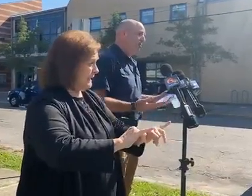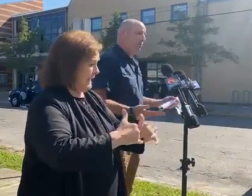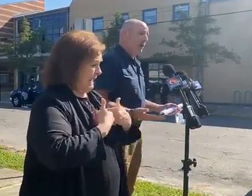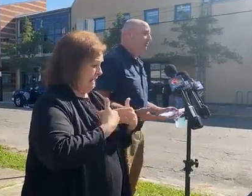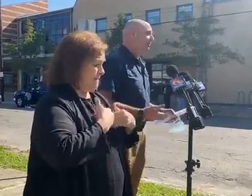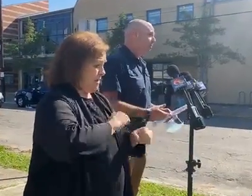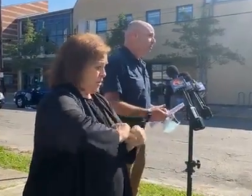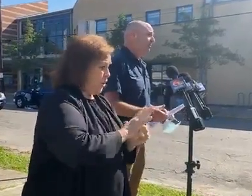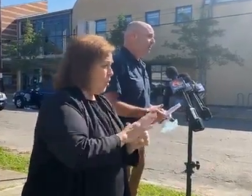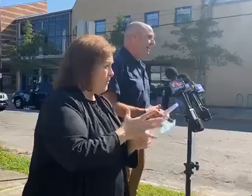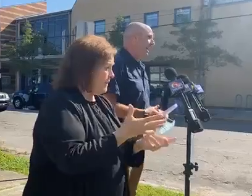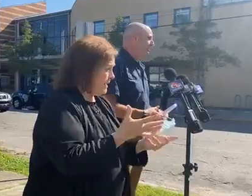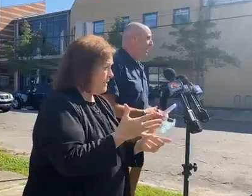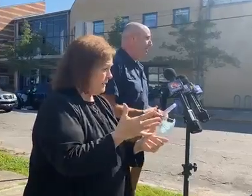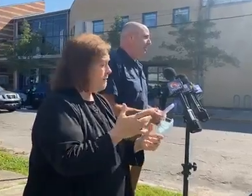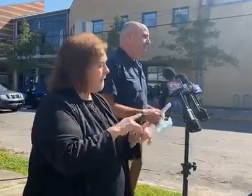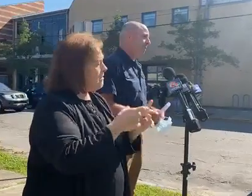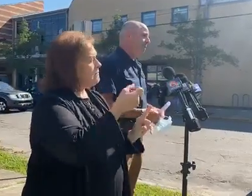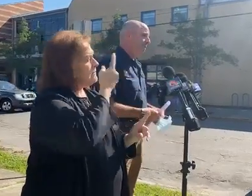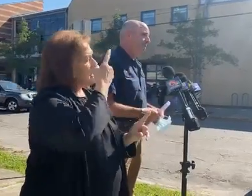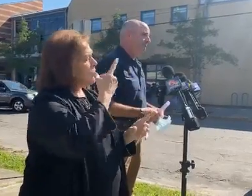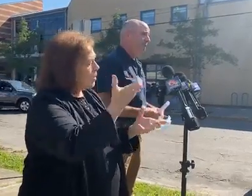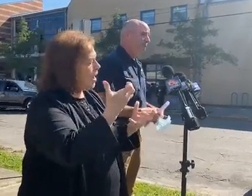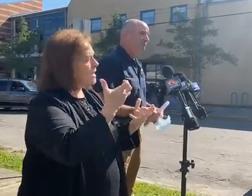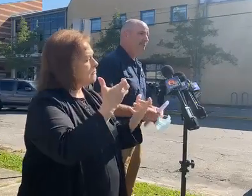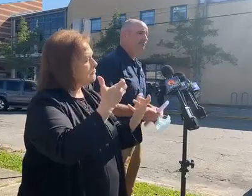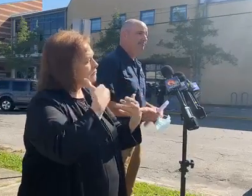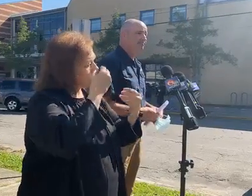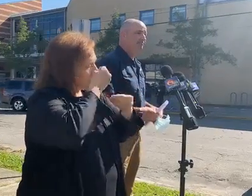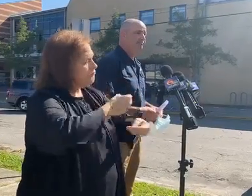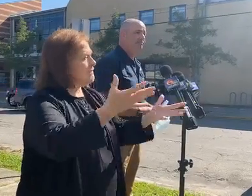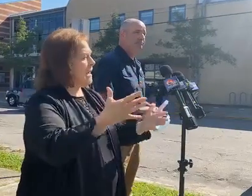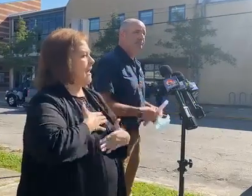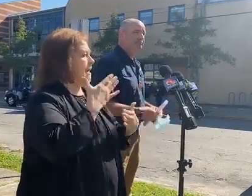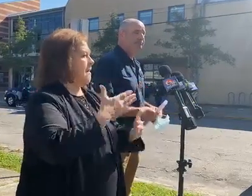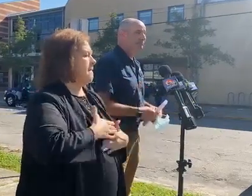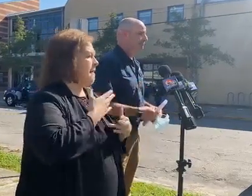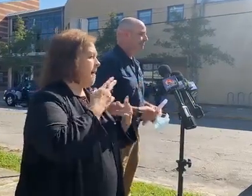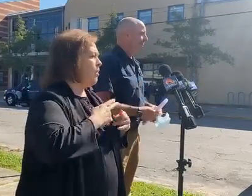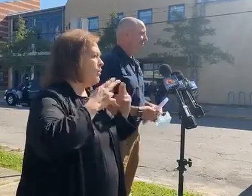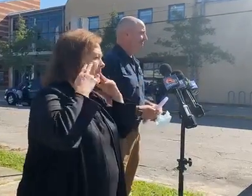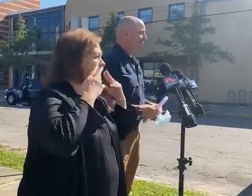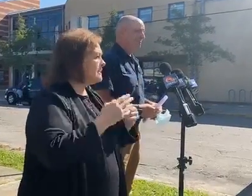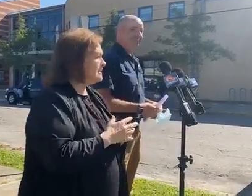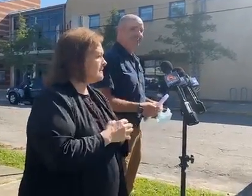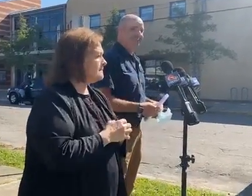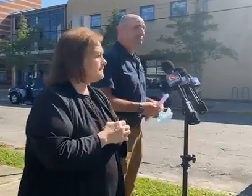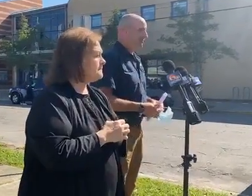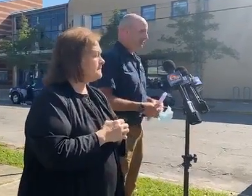But we obviously wish everybody a happy holiday. Thank you, everyone.